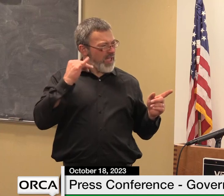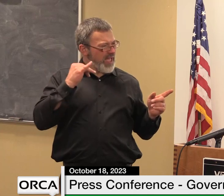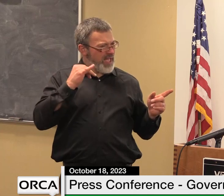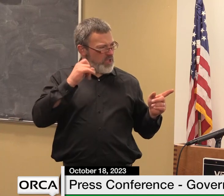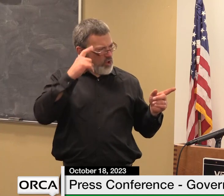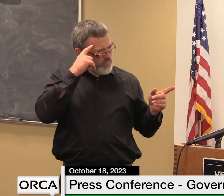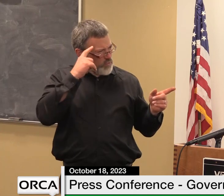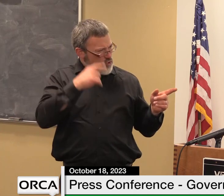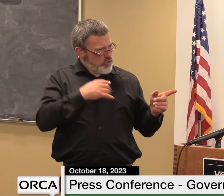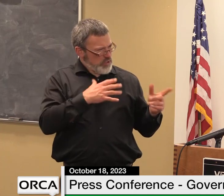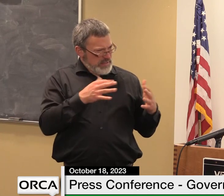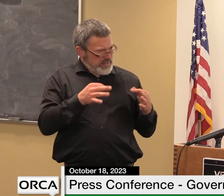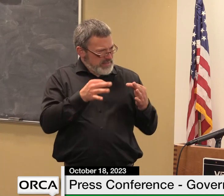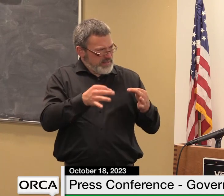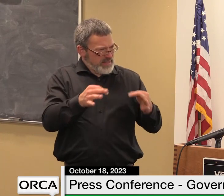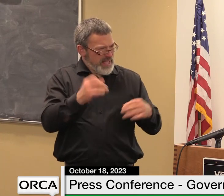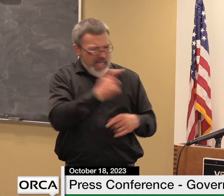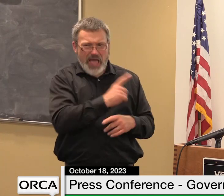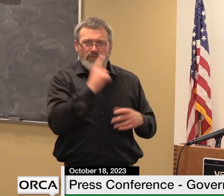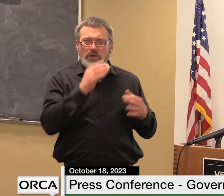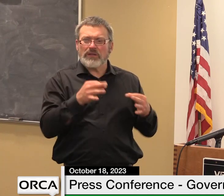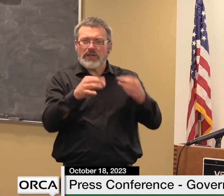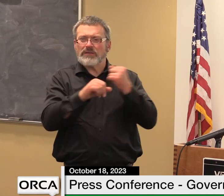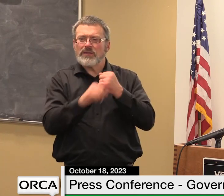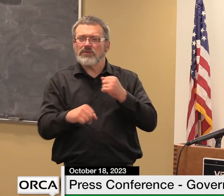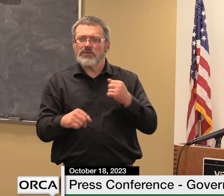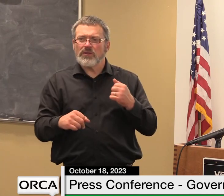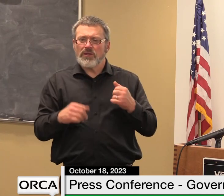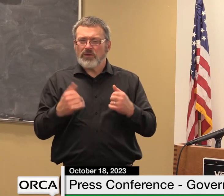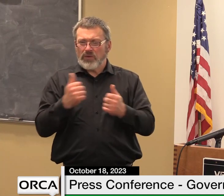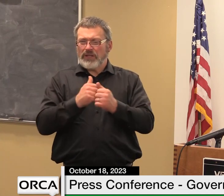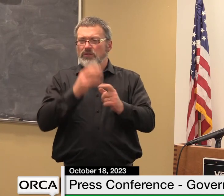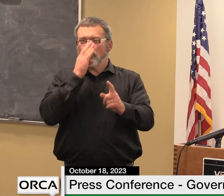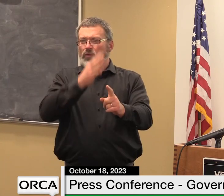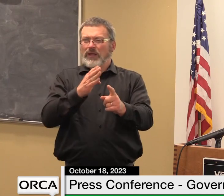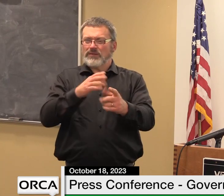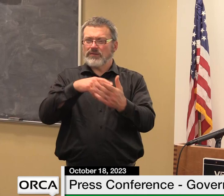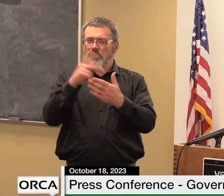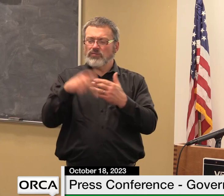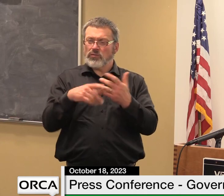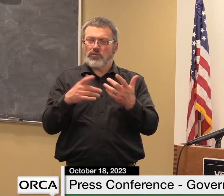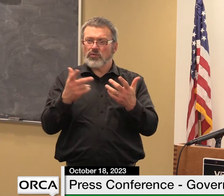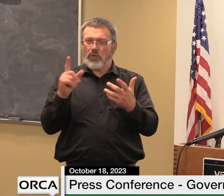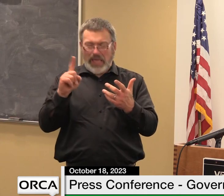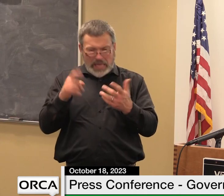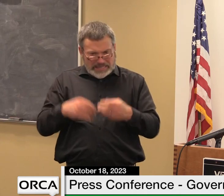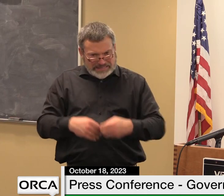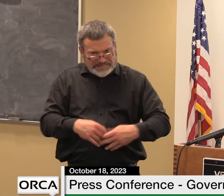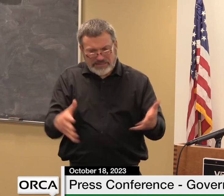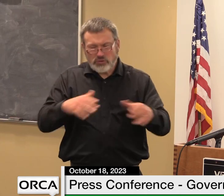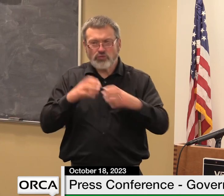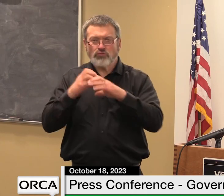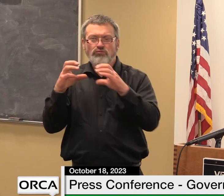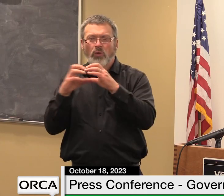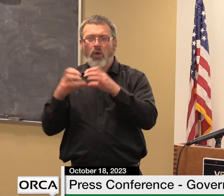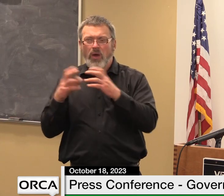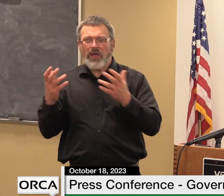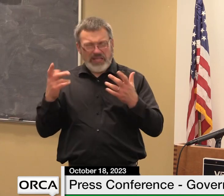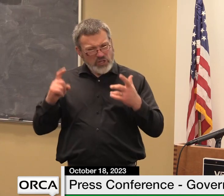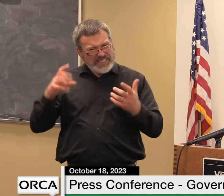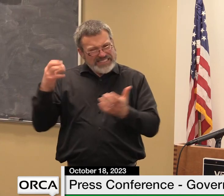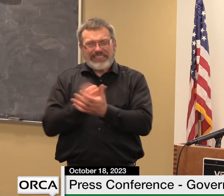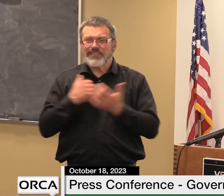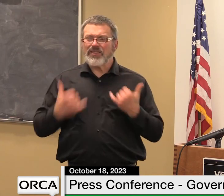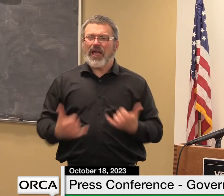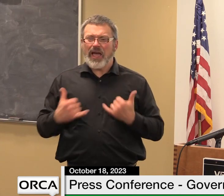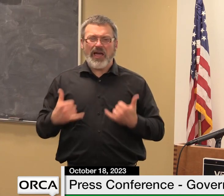direct housing program, especially the trailers, has been, you know, taking time. It's going to take a bit more time. And